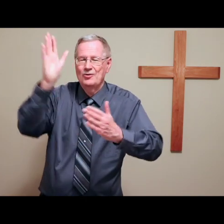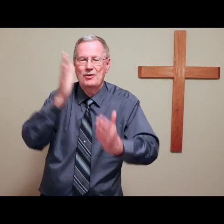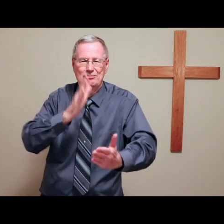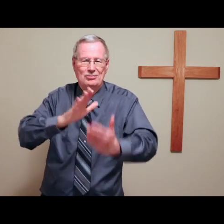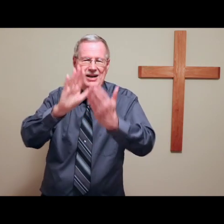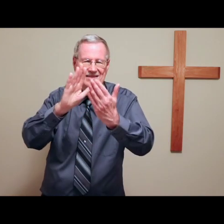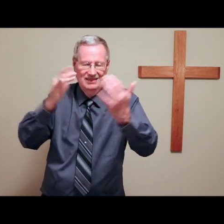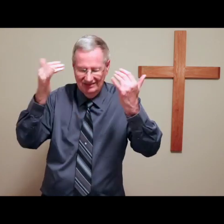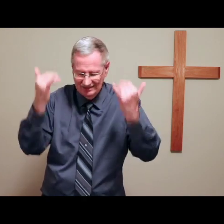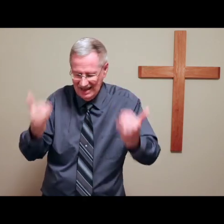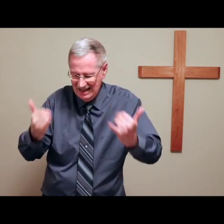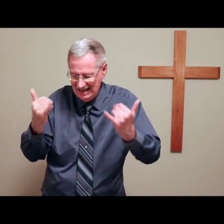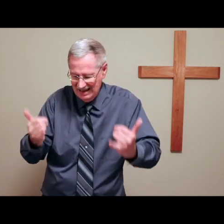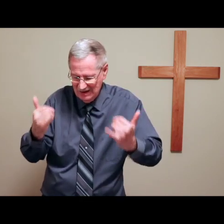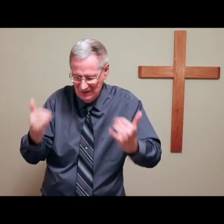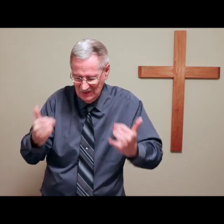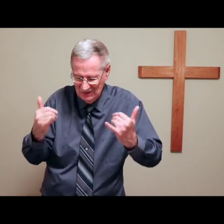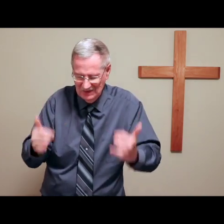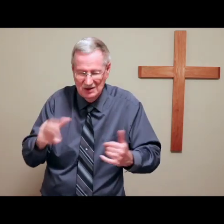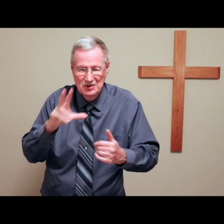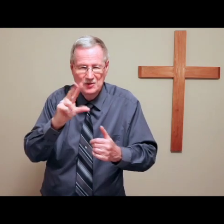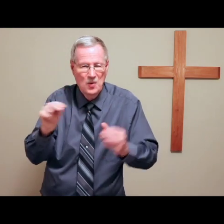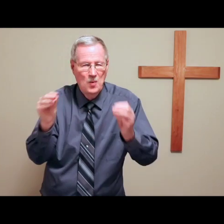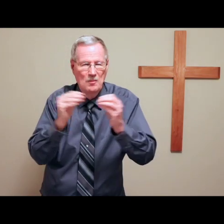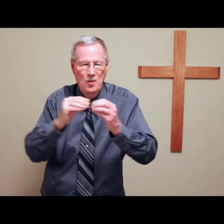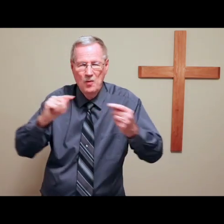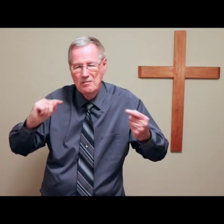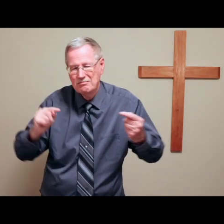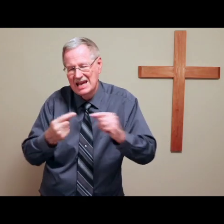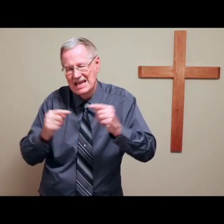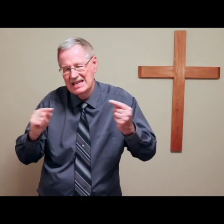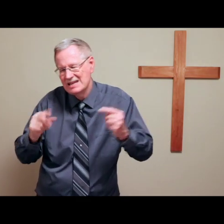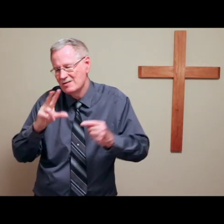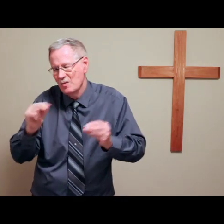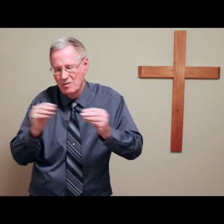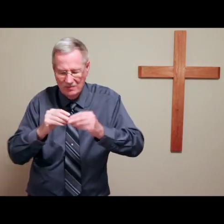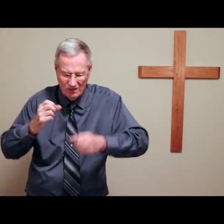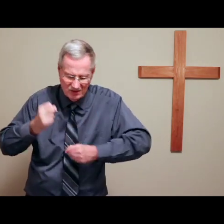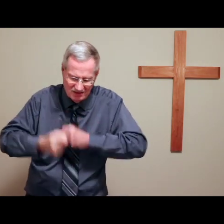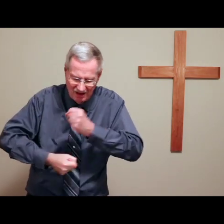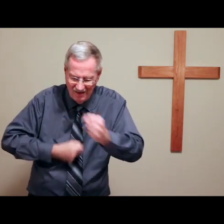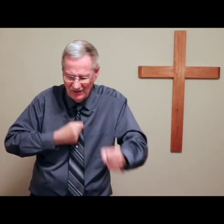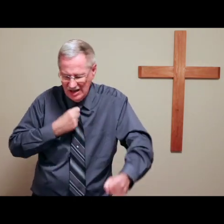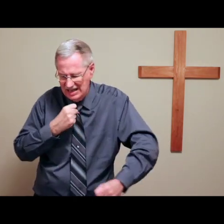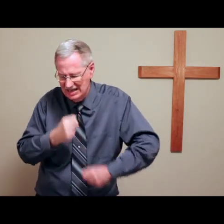enjoying your presence right now. No more pain, no more suffering.